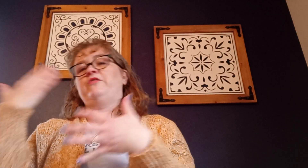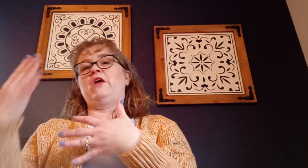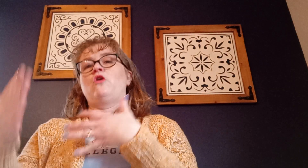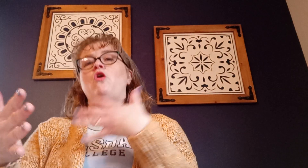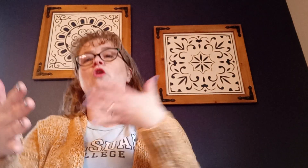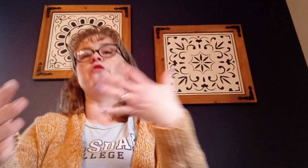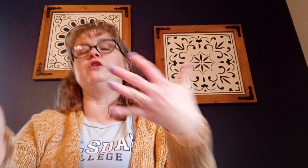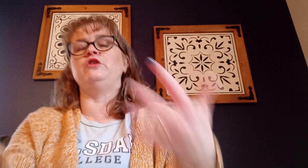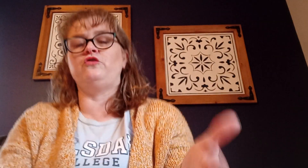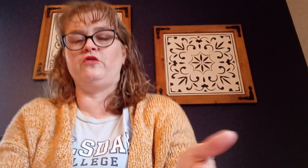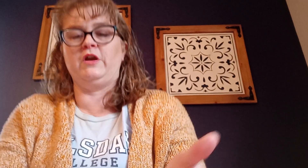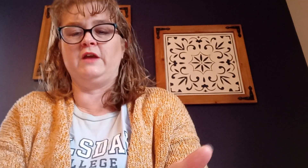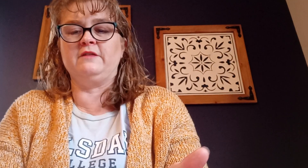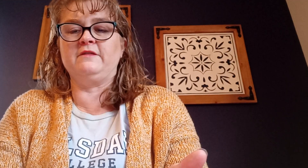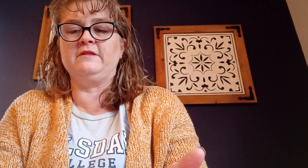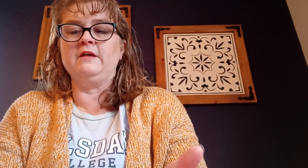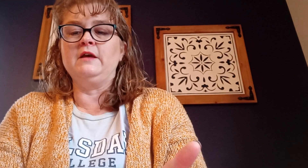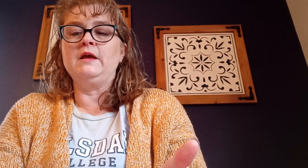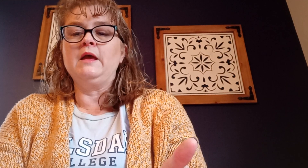recycle all the nutrients